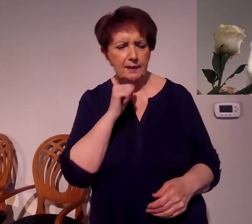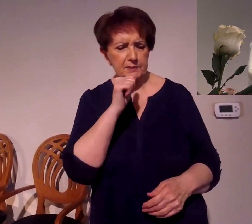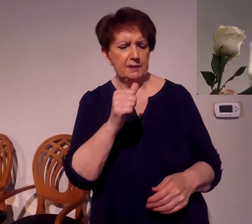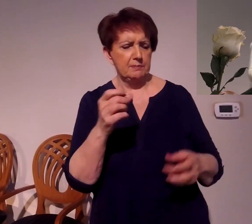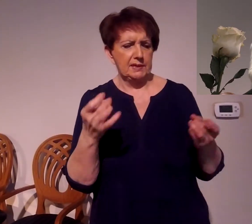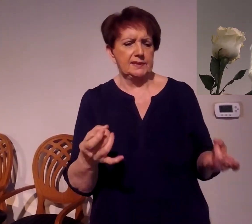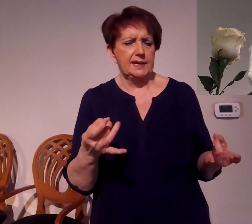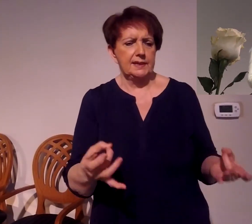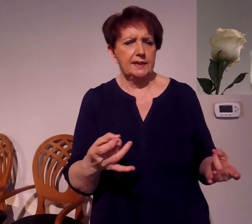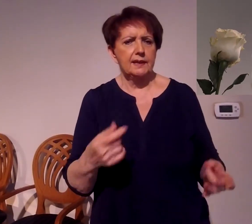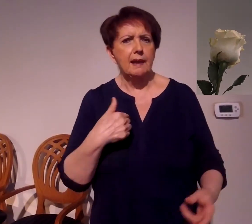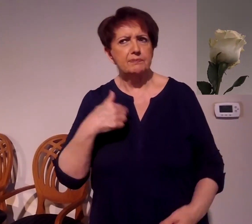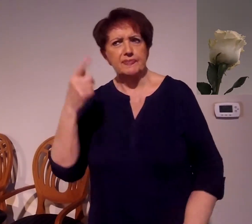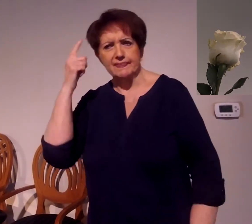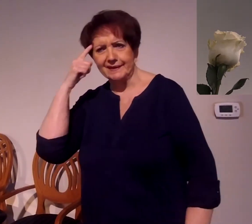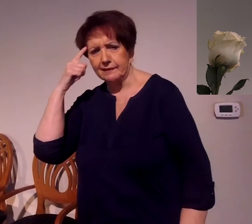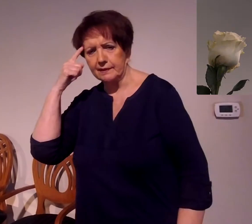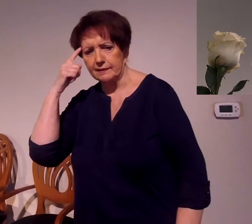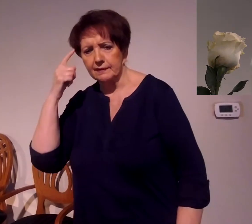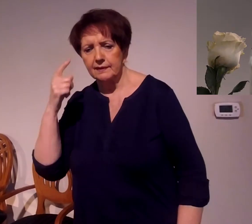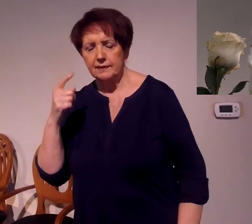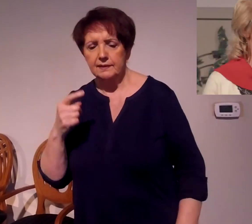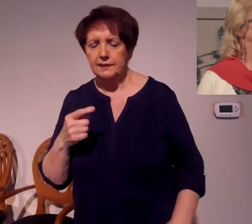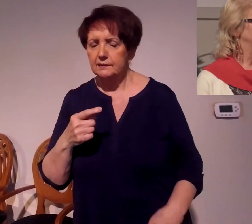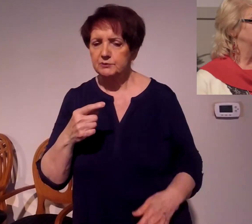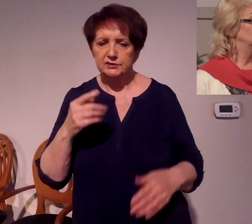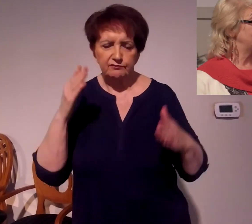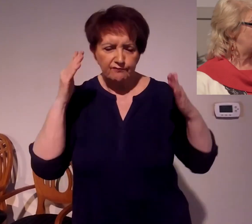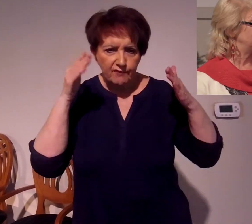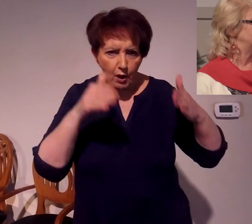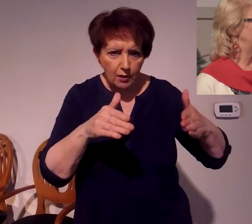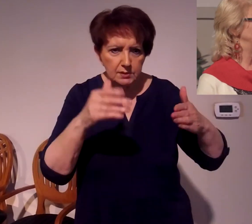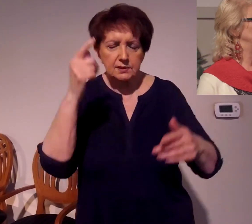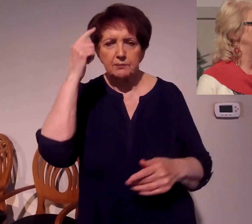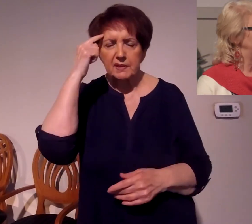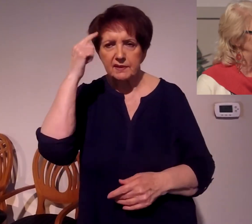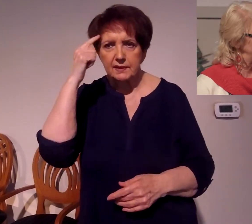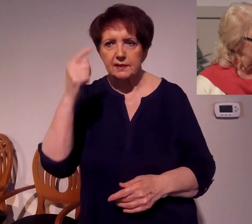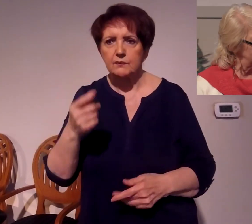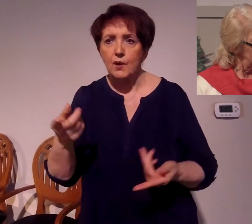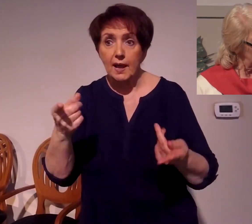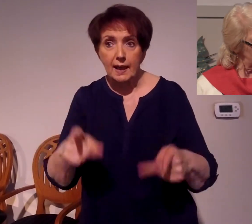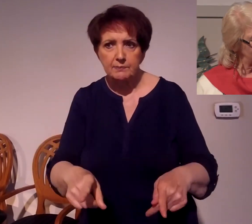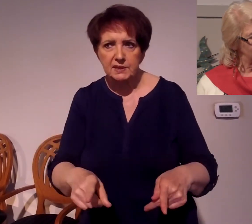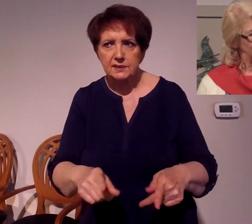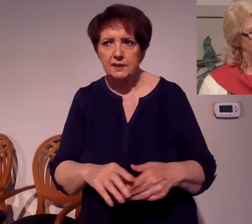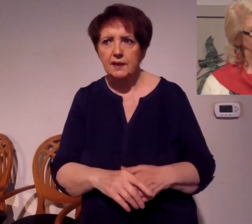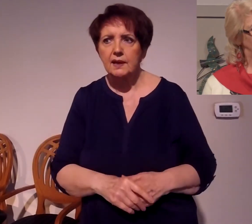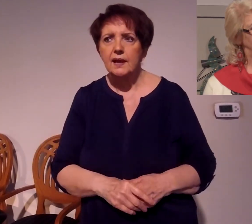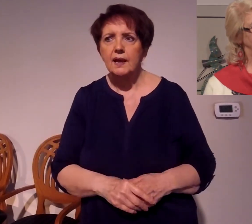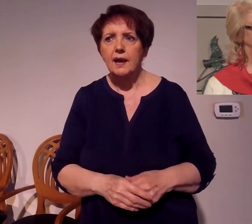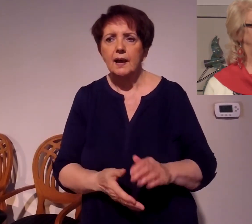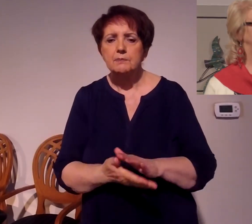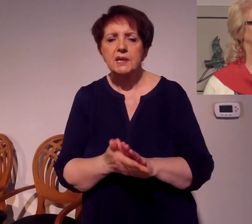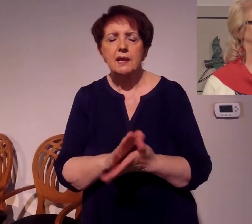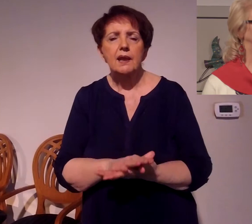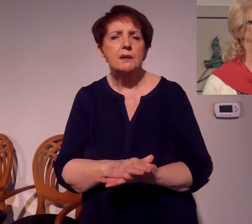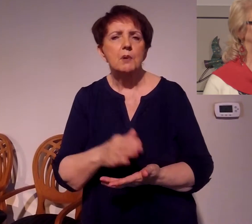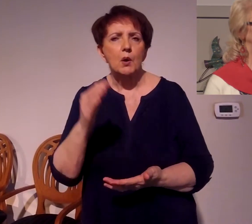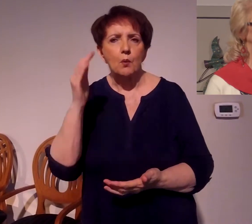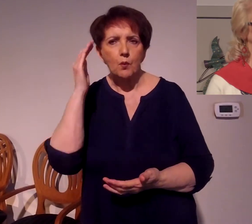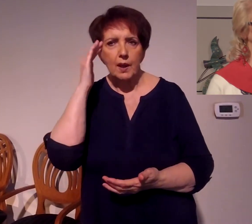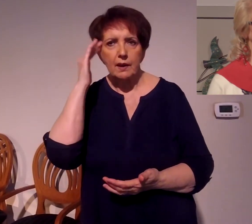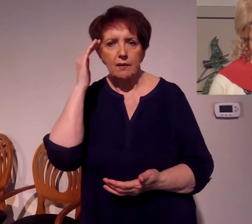I'm completely obsessed and absorbed with my thinking. And what happened in that moment? We become aware of our thinking.